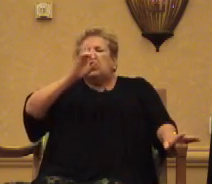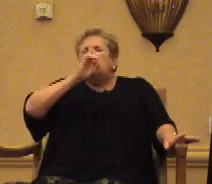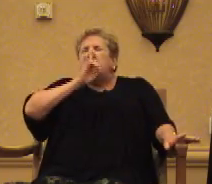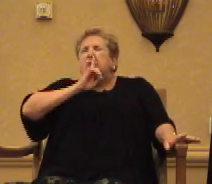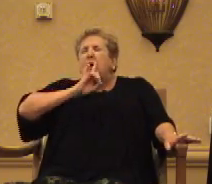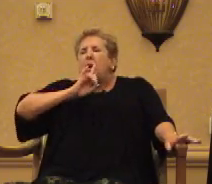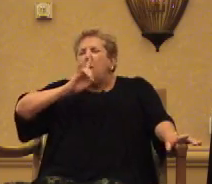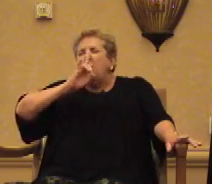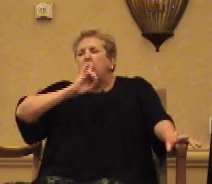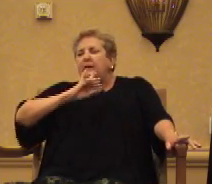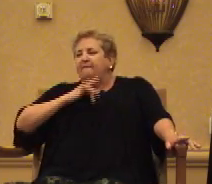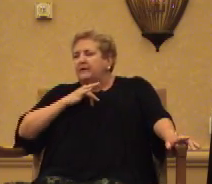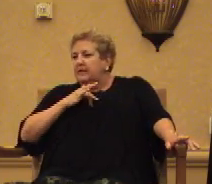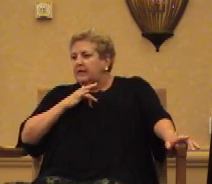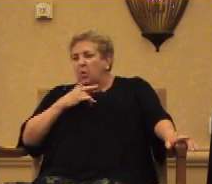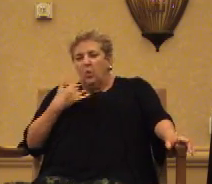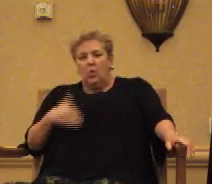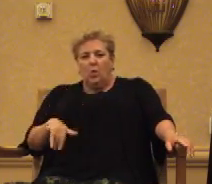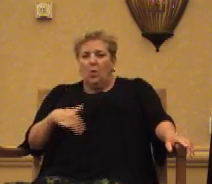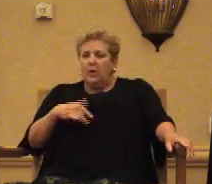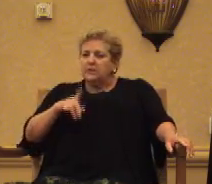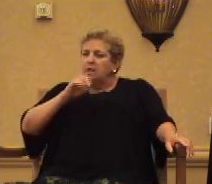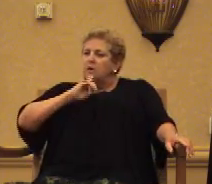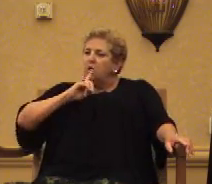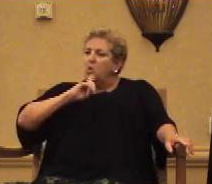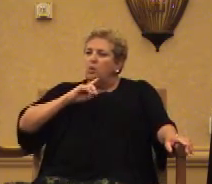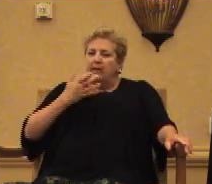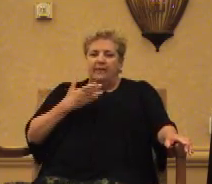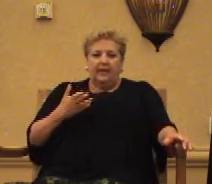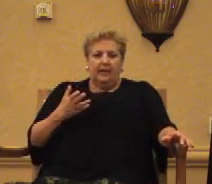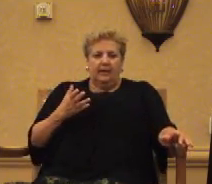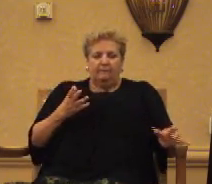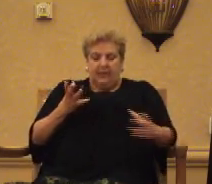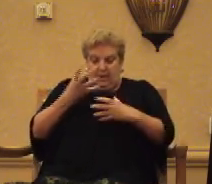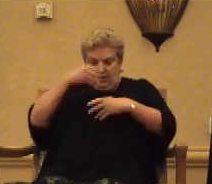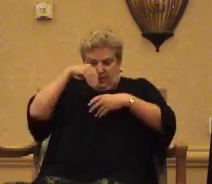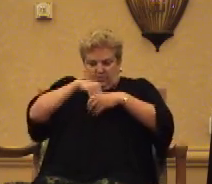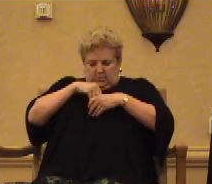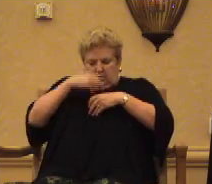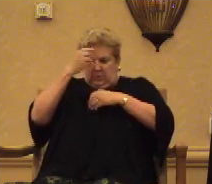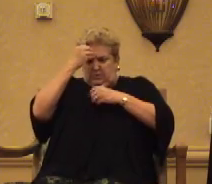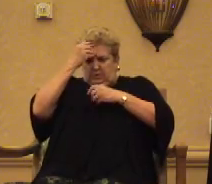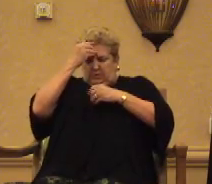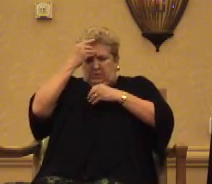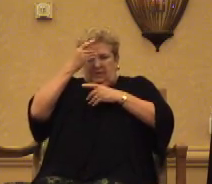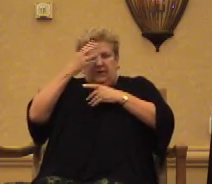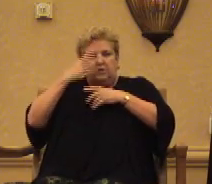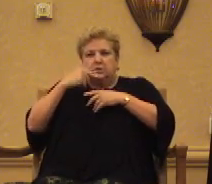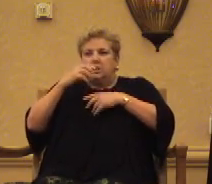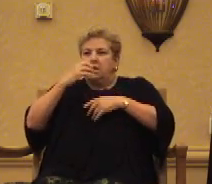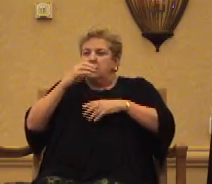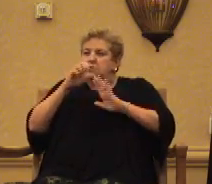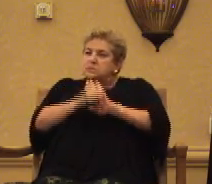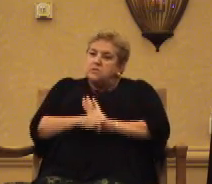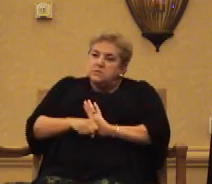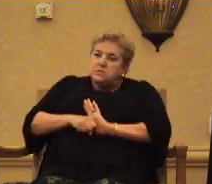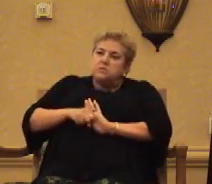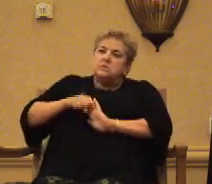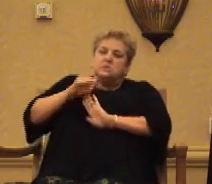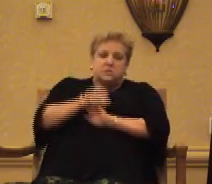is a lonely business, of being locked up in me just wears on me day in and day out and week